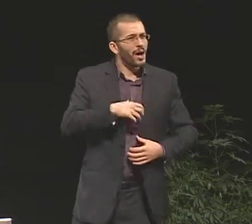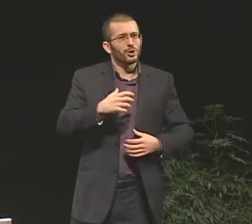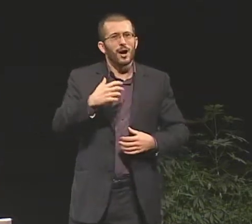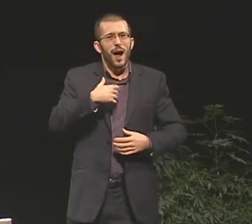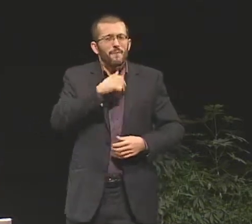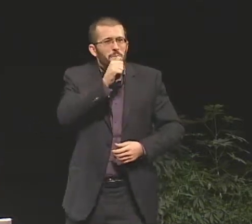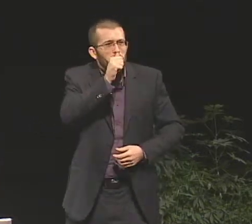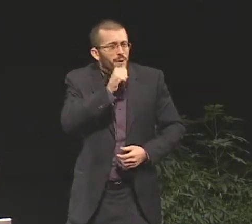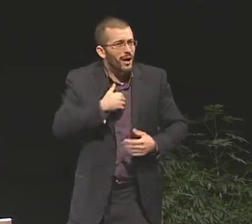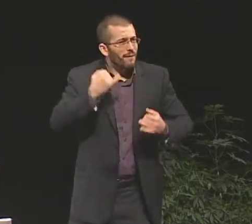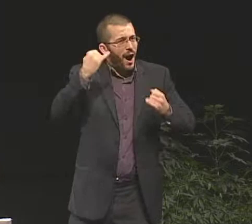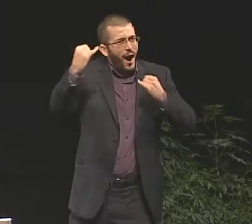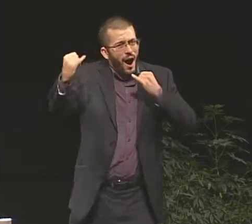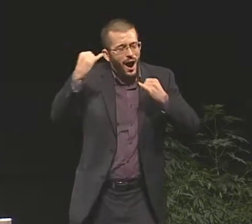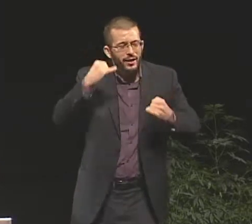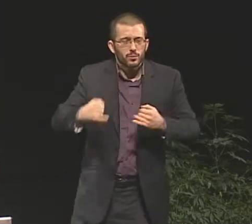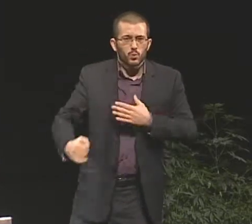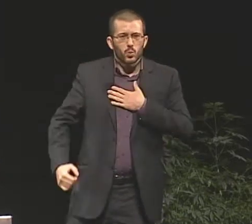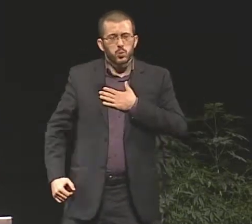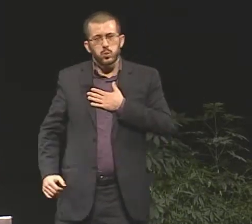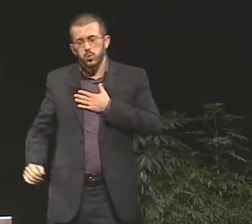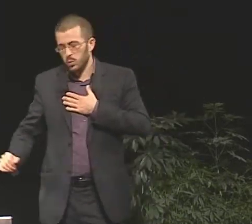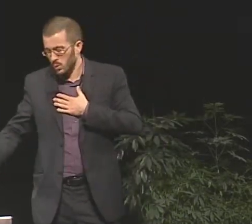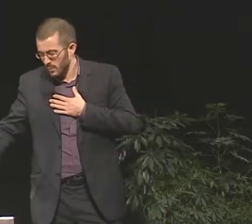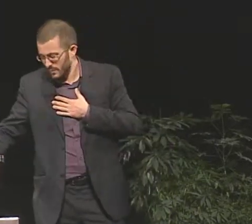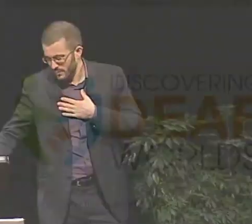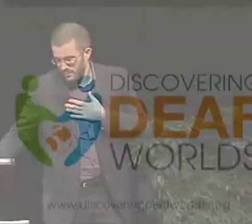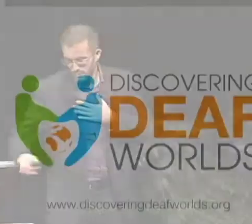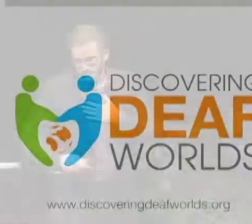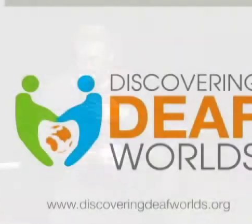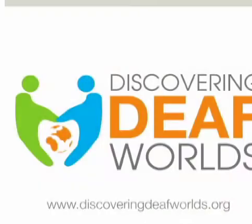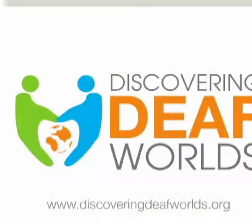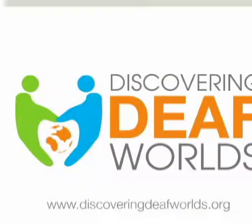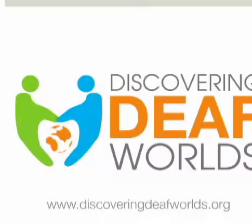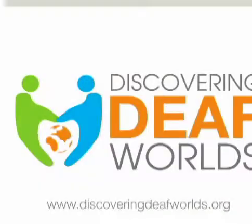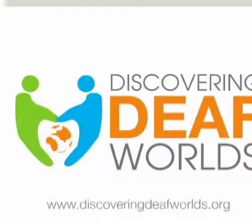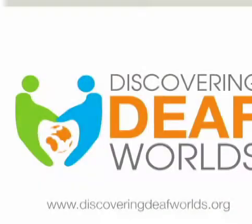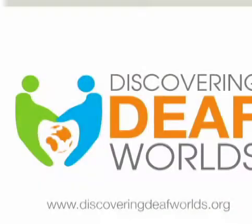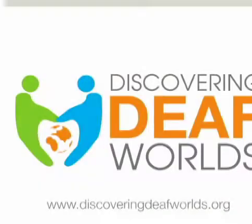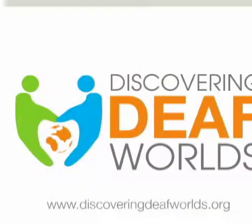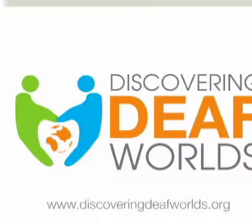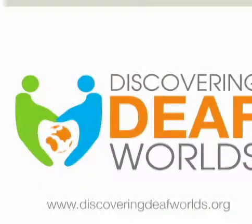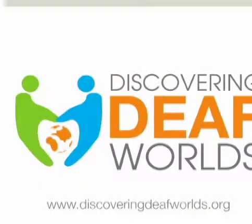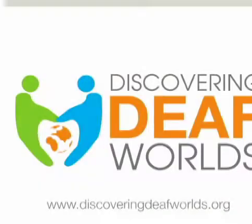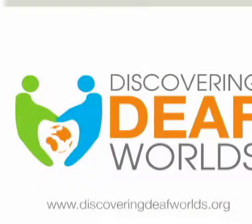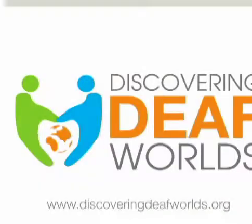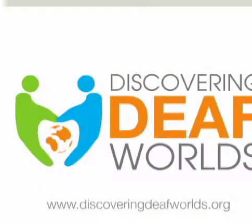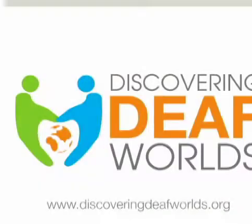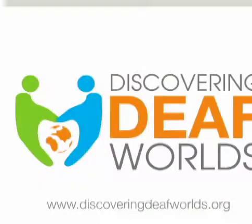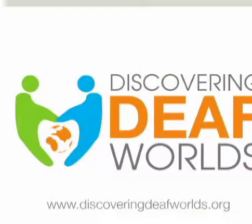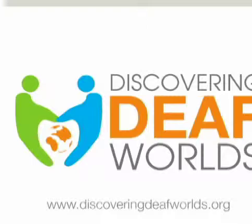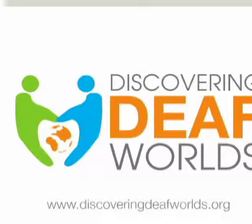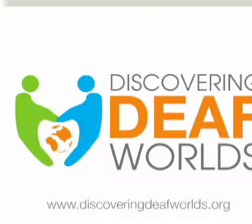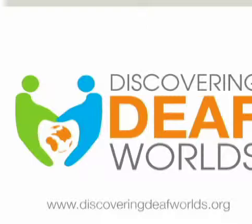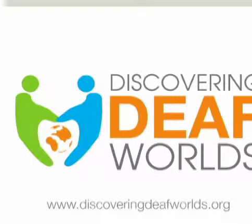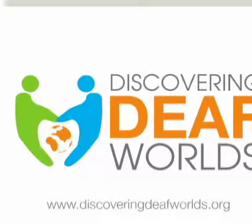I've been exposed to some of their dreams, their passions, their wishes. It's been a wonderful experience for me.